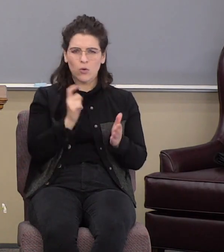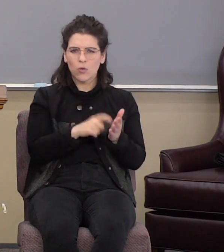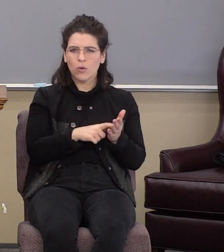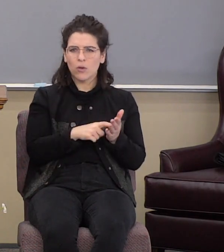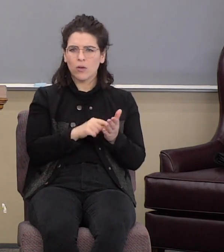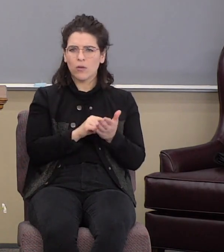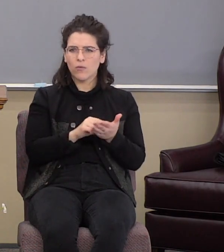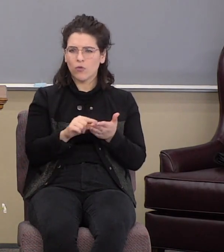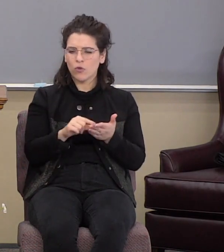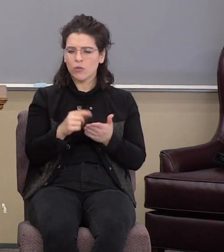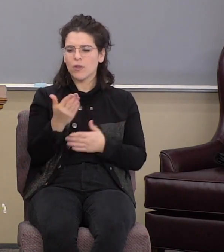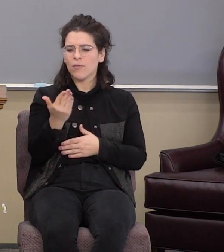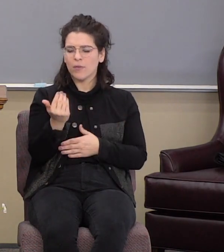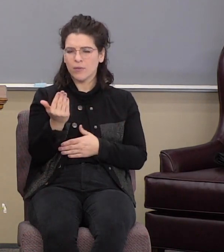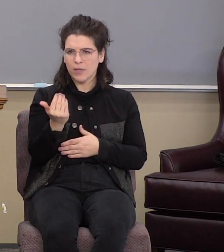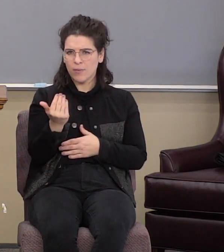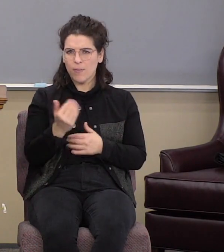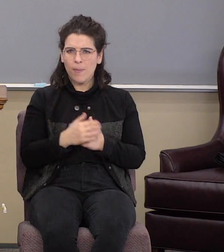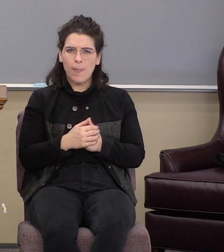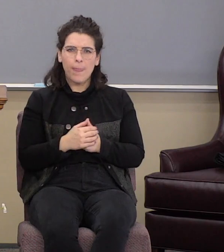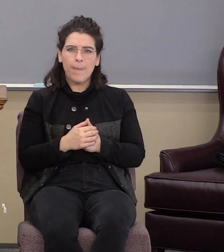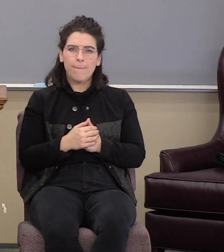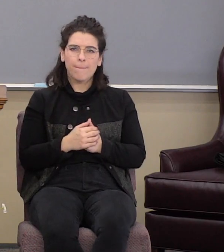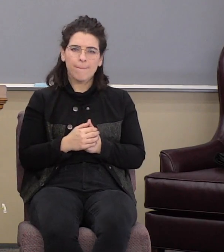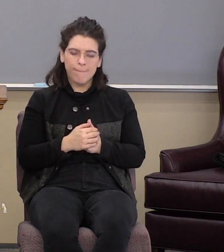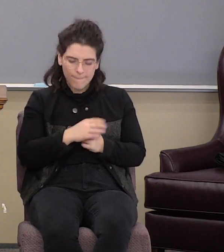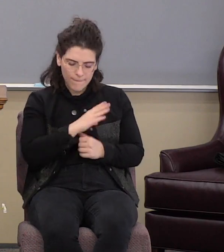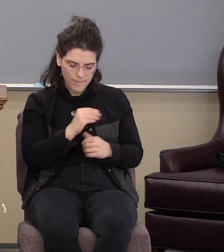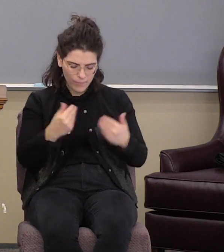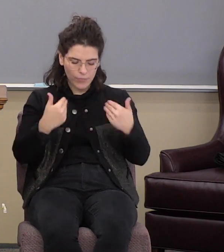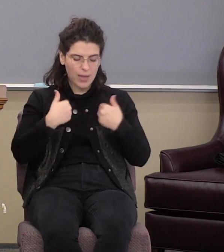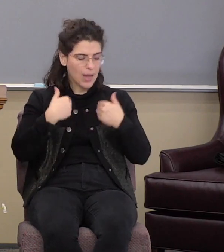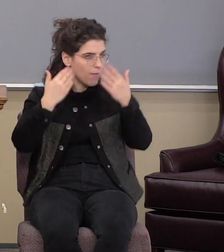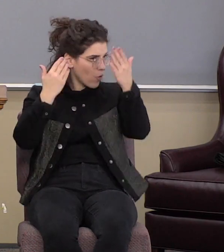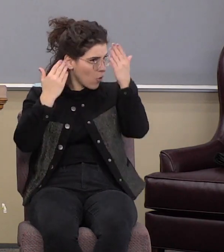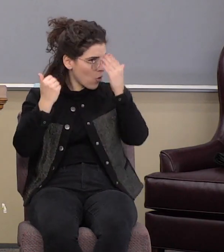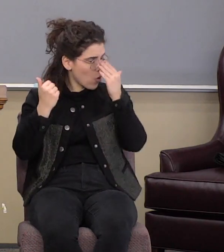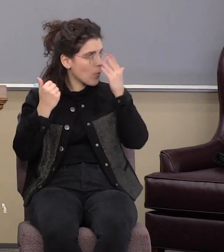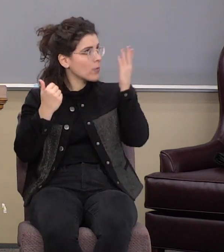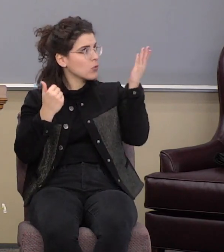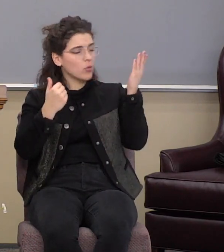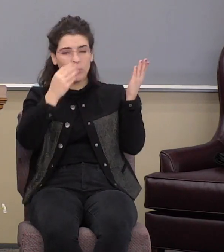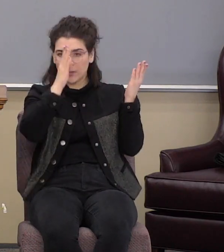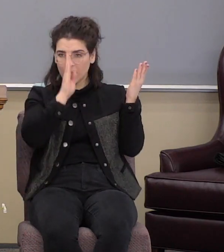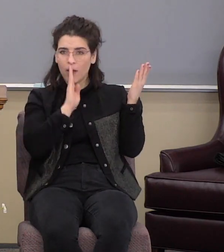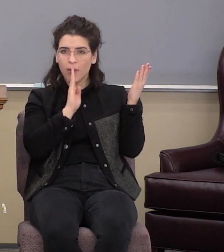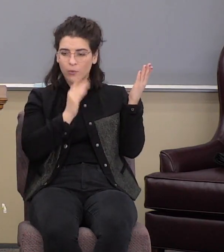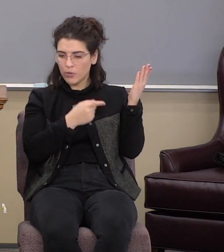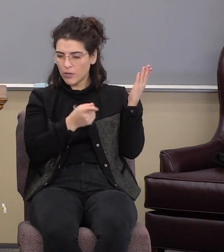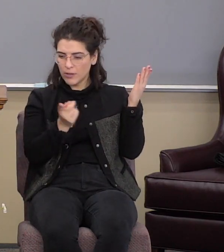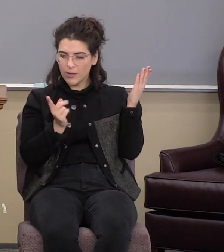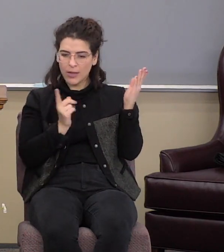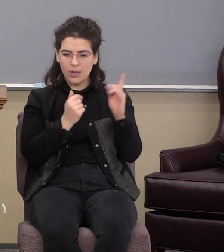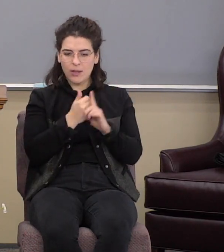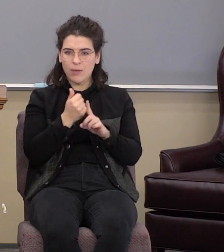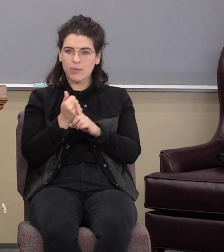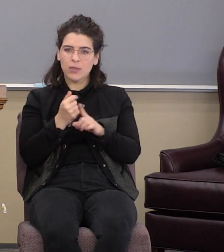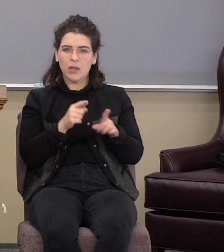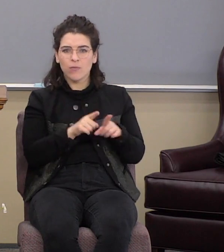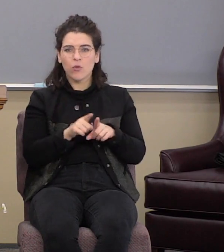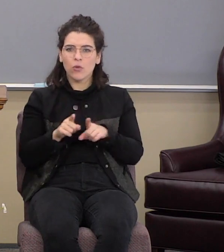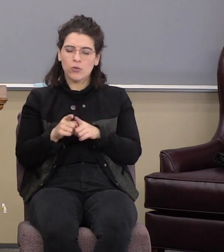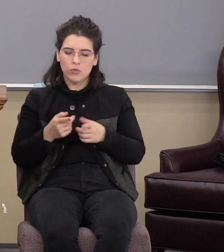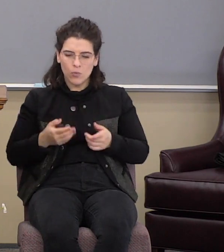verse 15. "And have hope toward God, which they themselves also allow, that